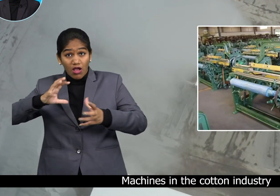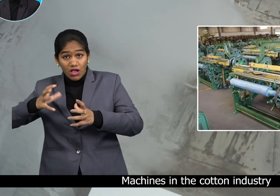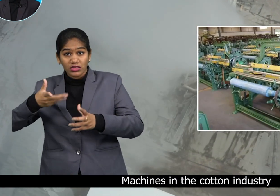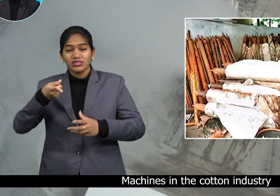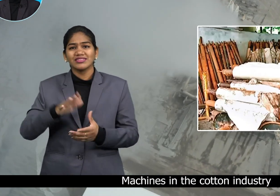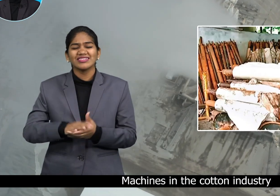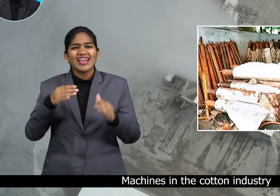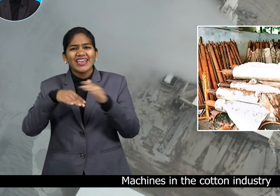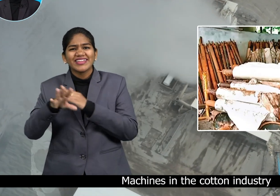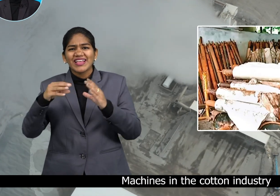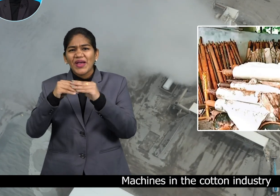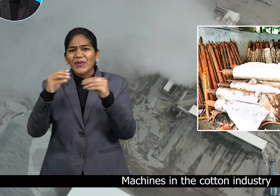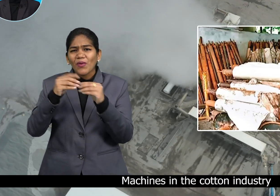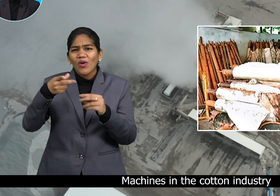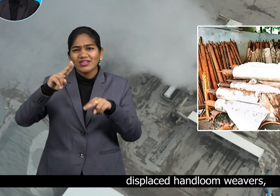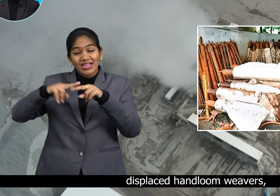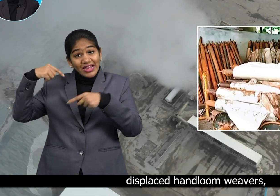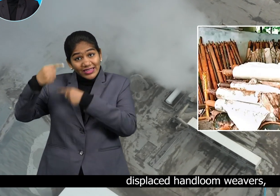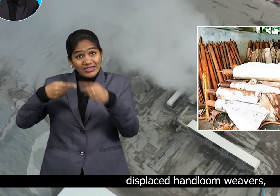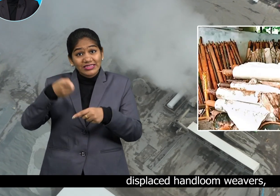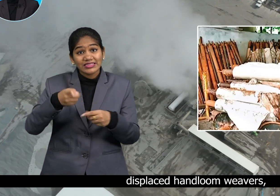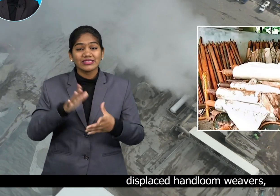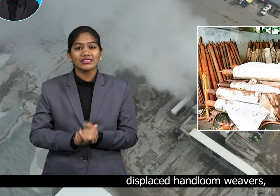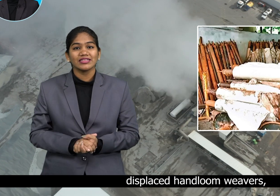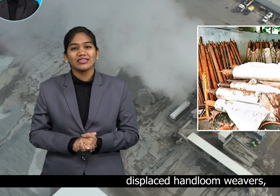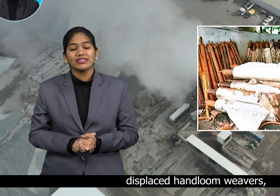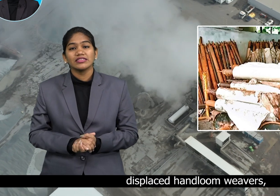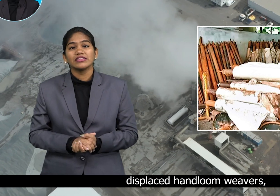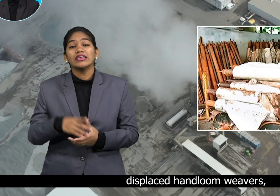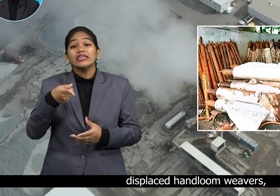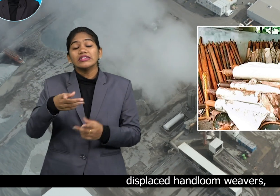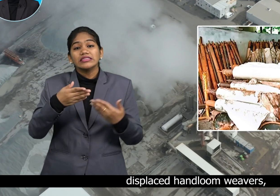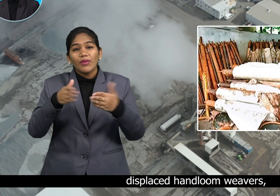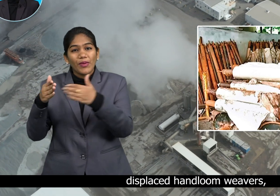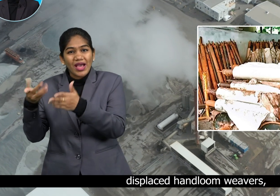Machines in the cotton industry displaced handloom weavers,